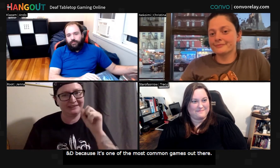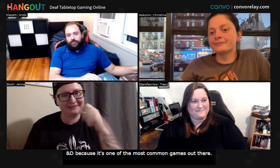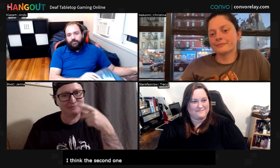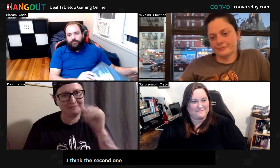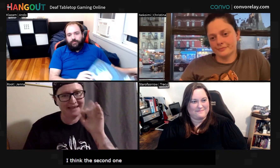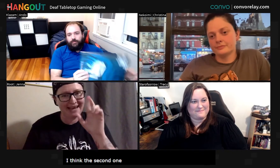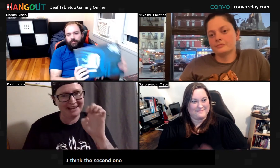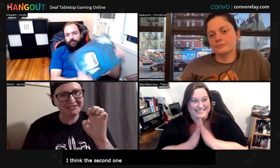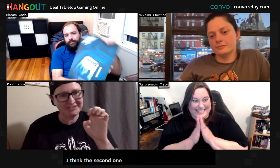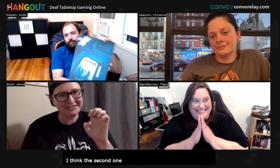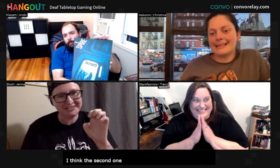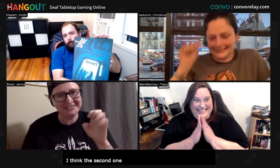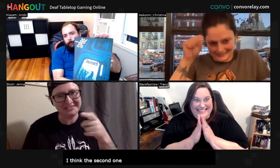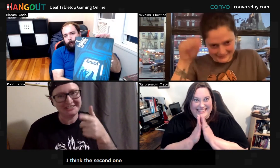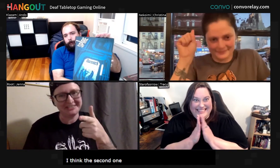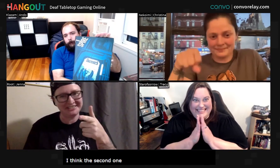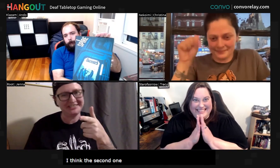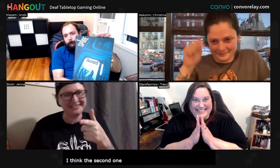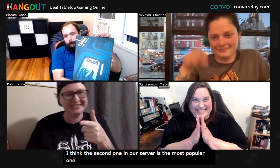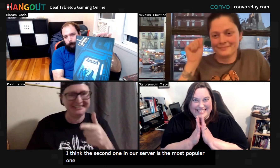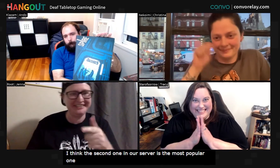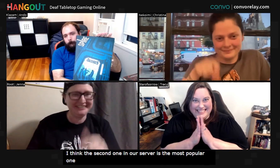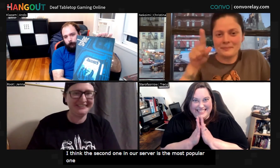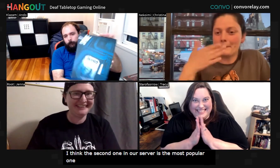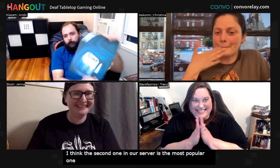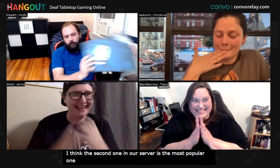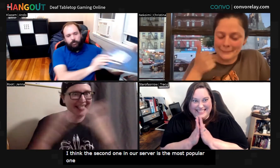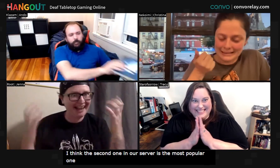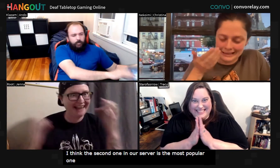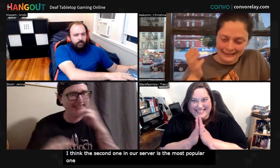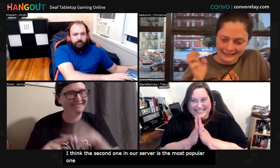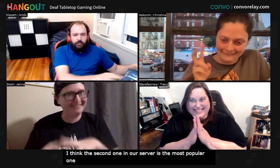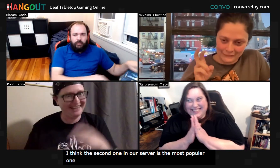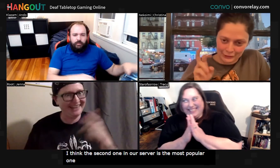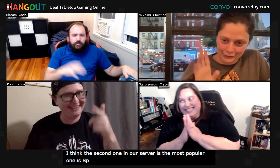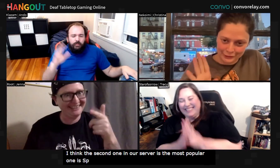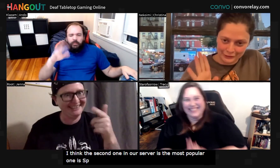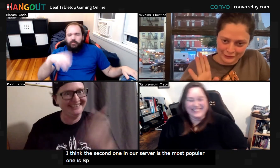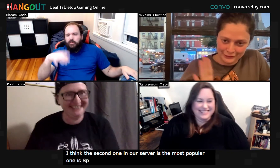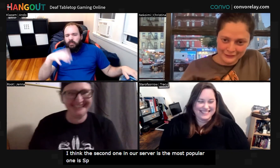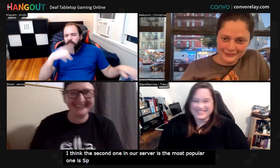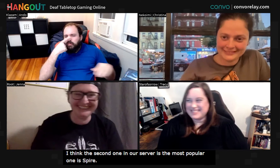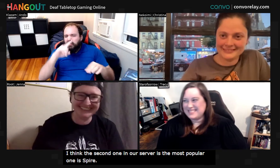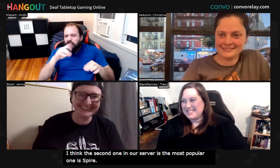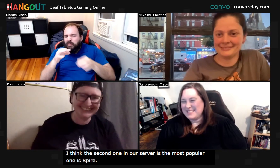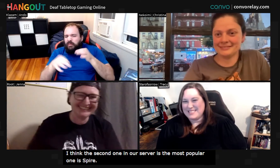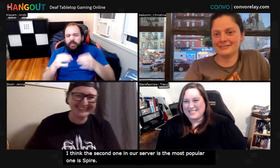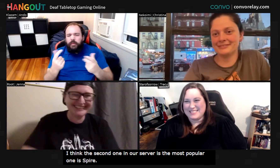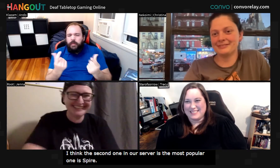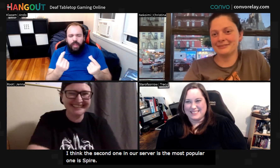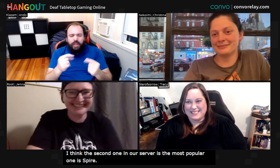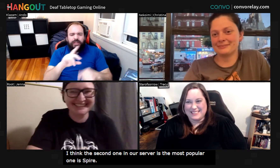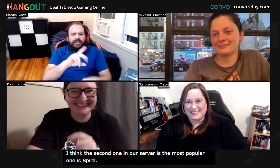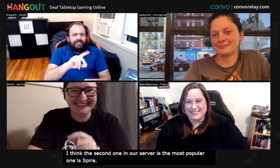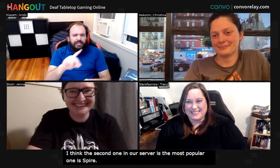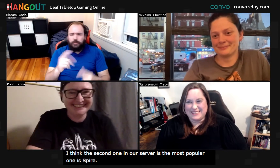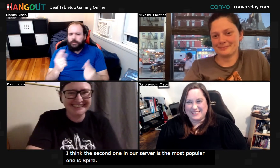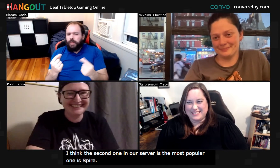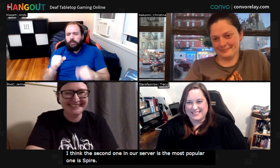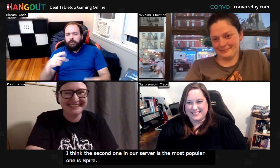popular one is Spire. Yes, absolutely. Yeah, Spire that's a is lot of the fun. best thing ever. And Ando's saying, "Hey,